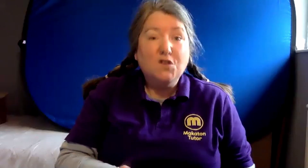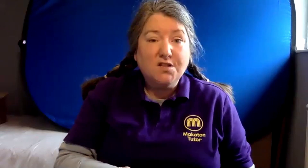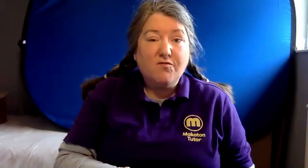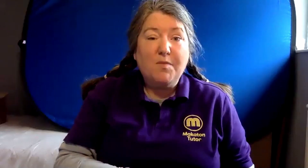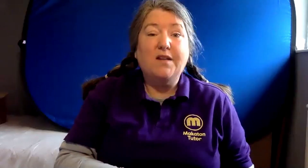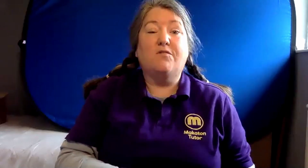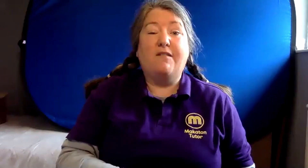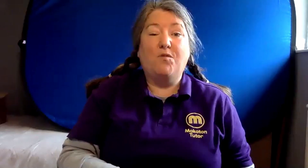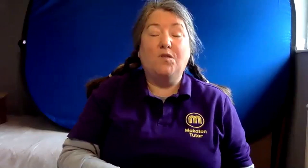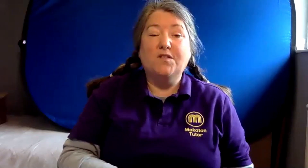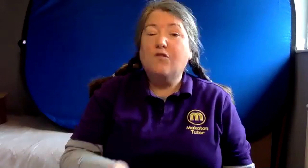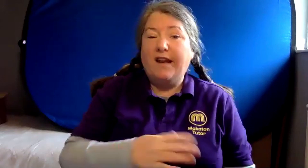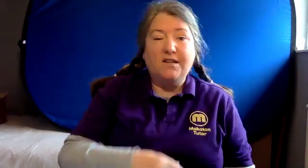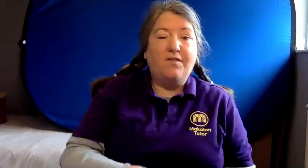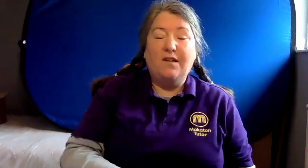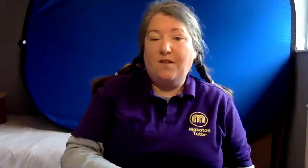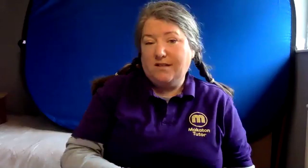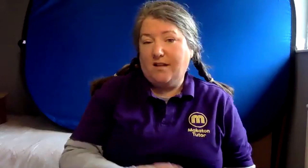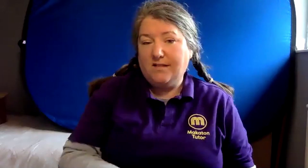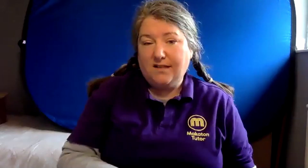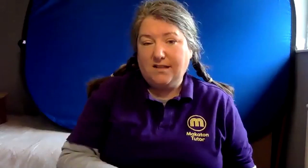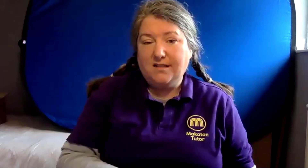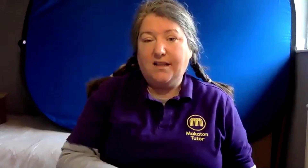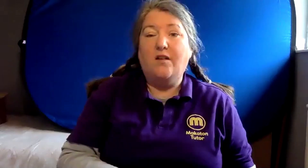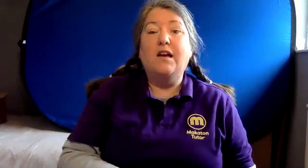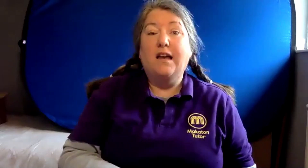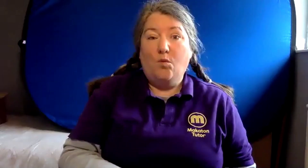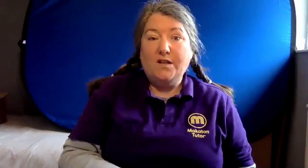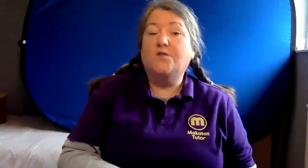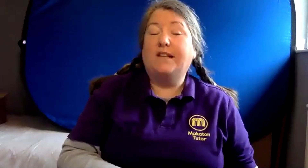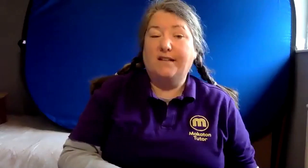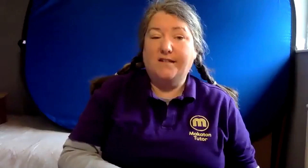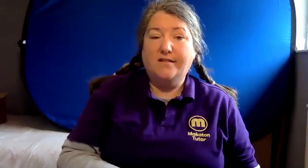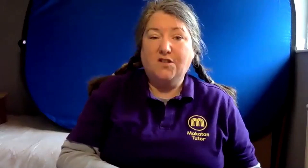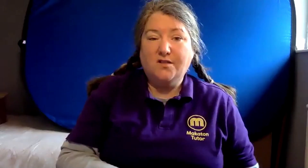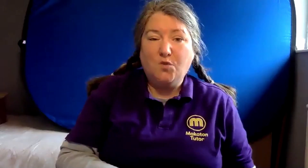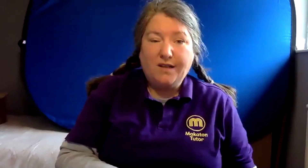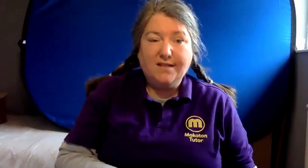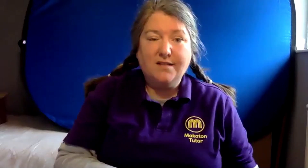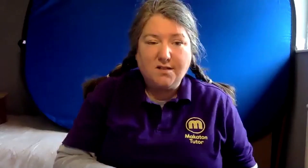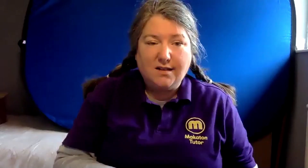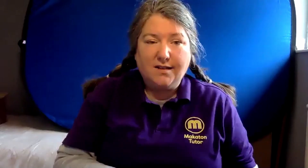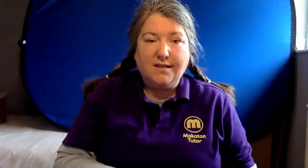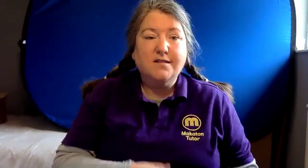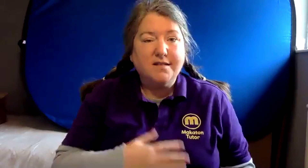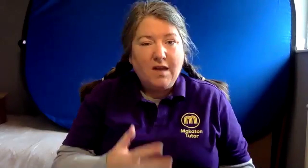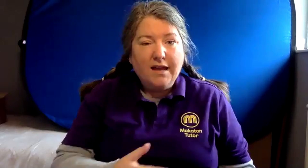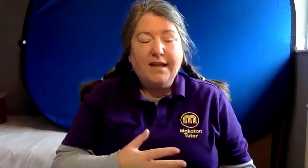a reminder, everyone that trained 5 years ago, 6 years ago, we're doing it, just tweaked it just like this. So keeping